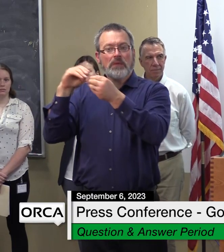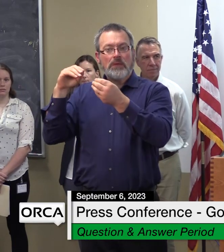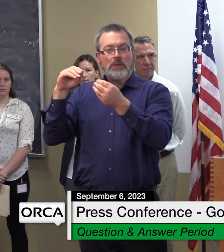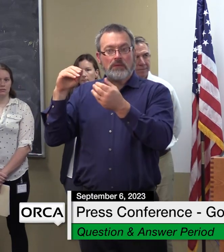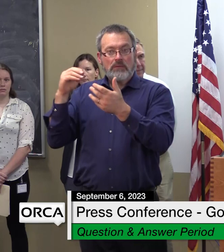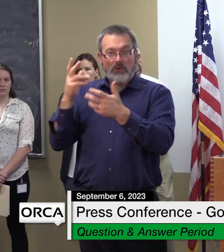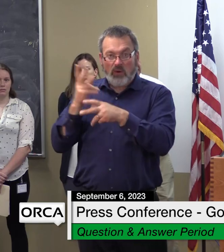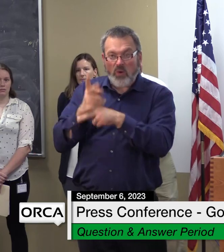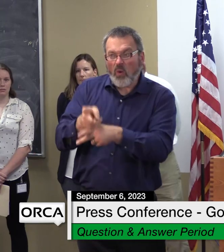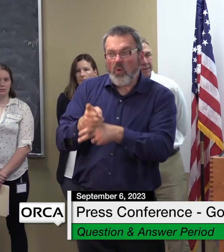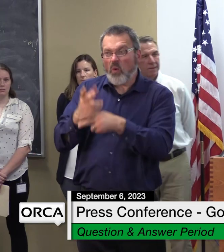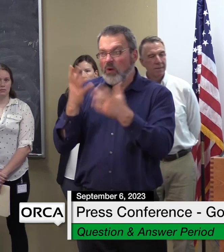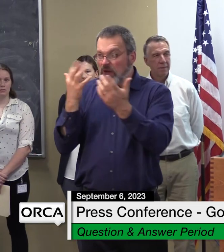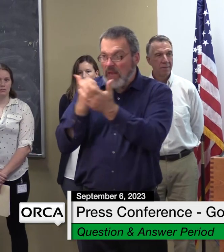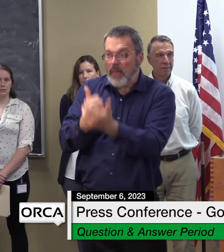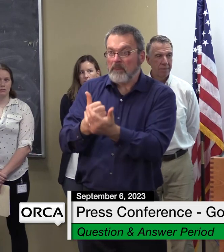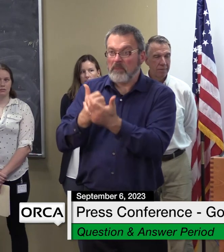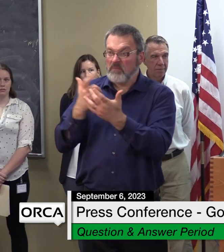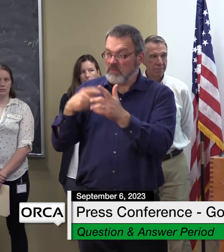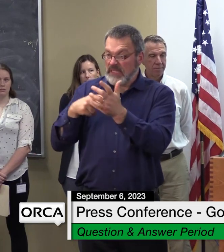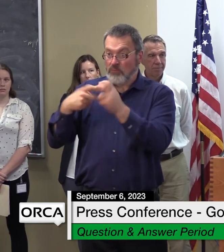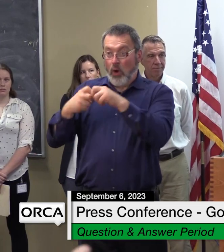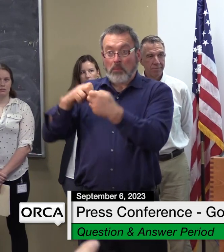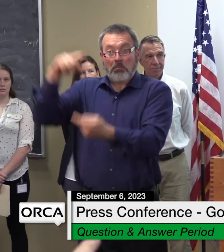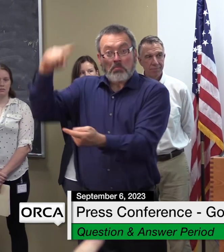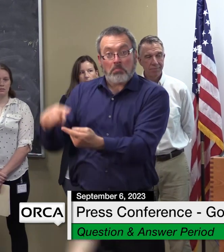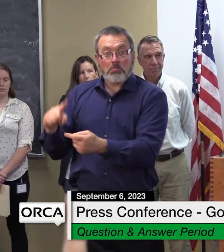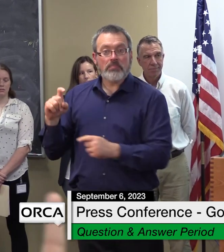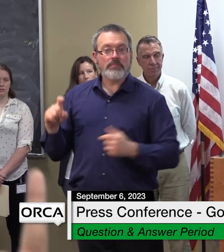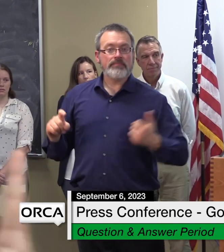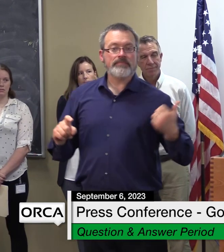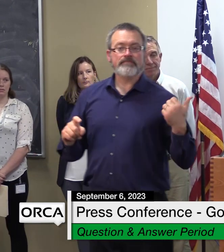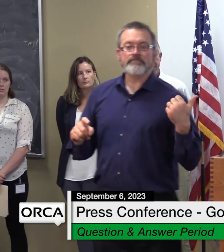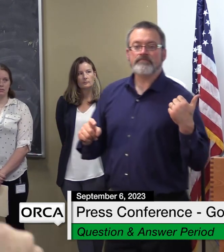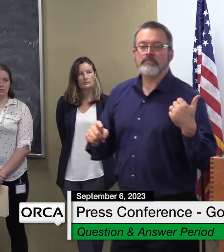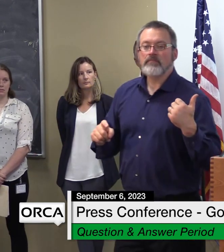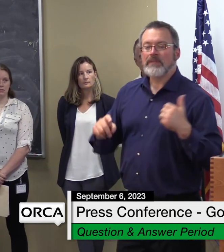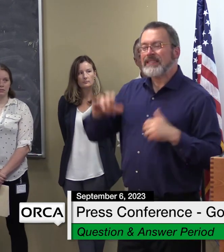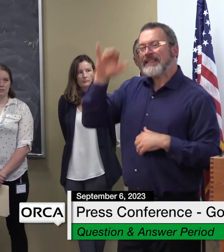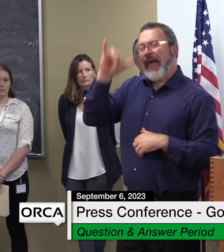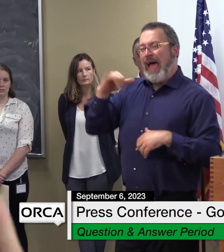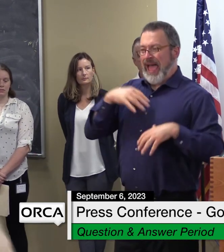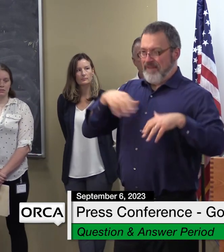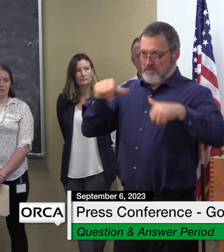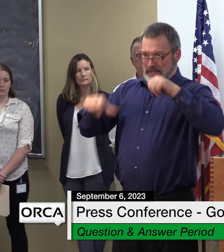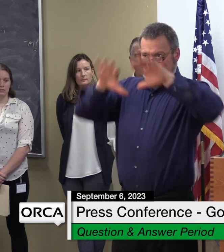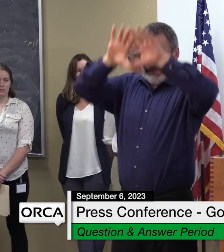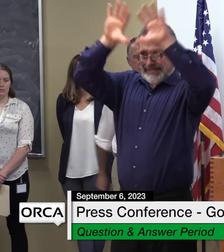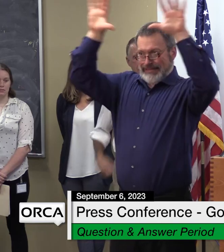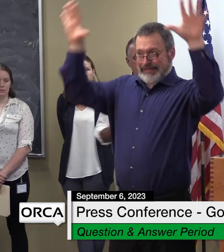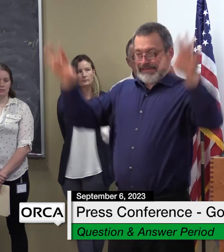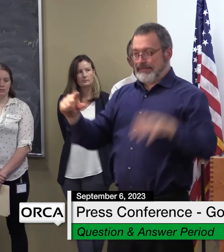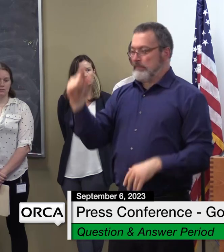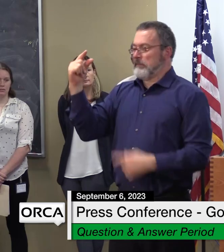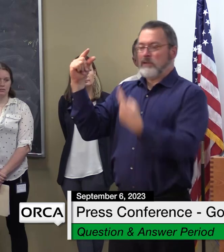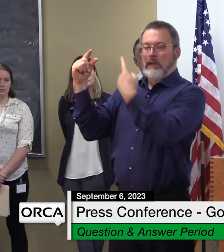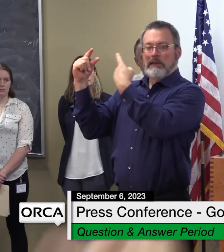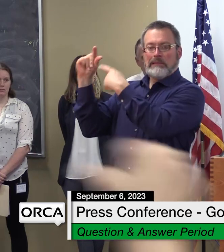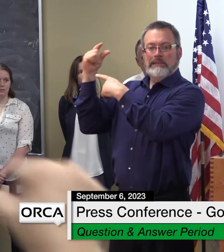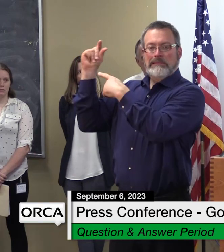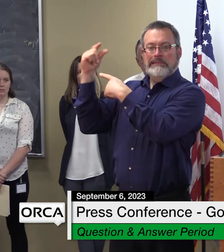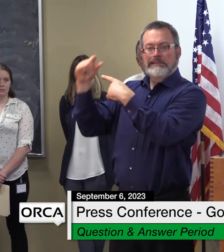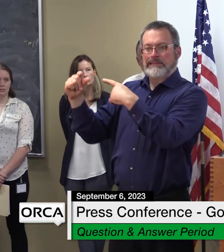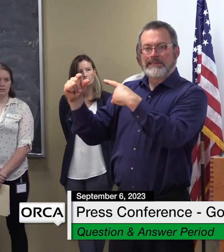coming months? Well, I look at this as a piece in the puzzle. So this is another, you know, piece we've got to put together to